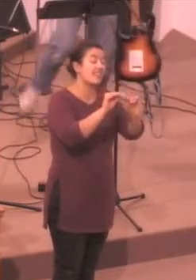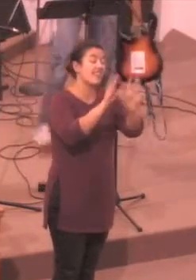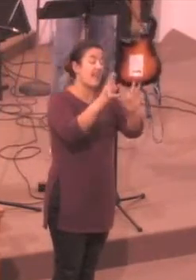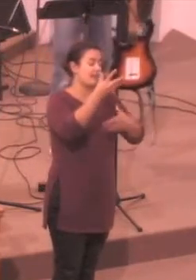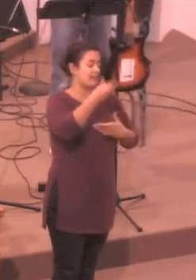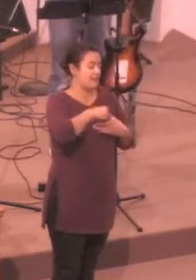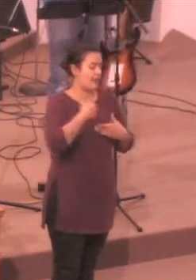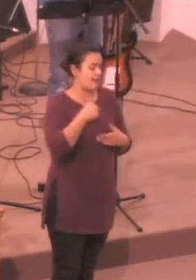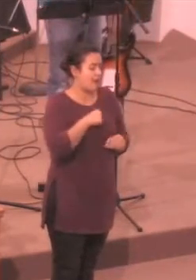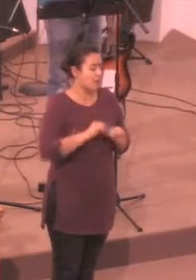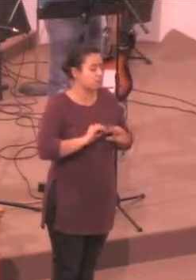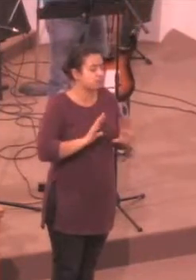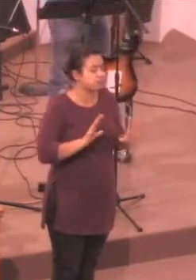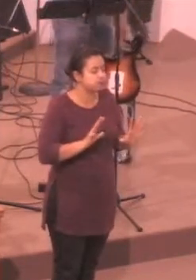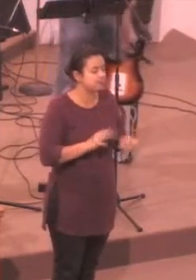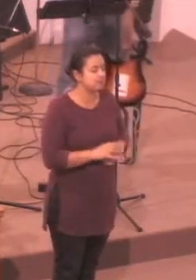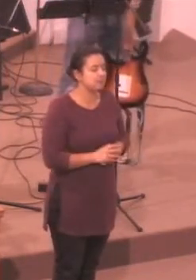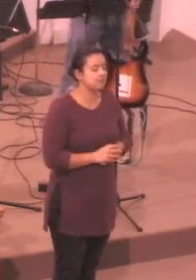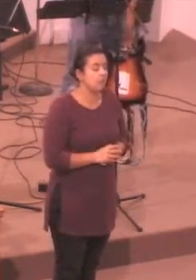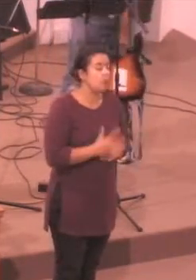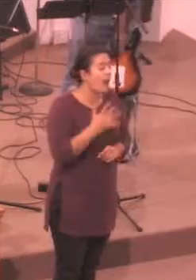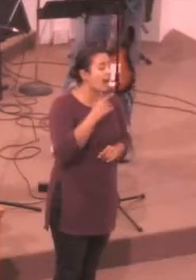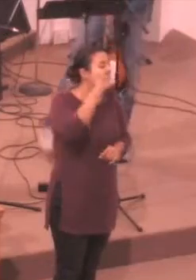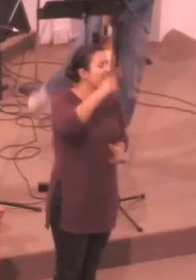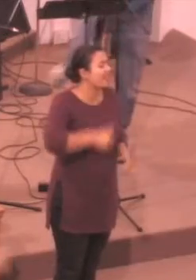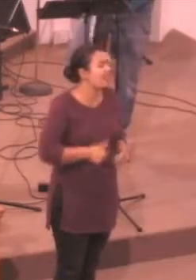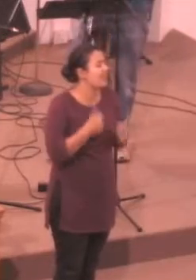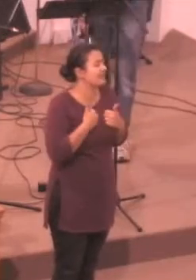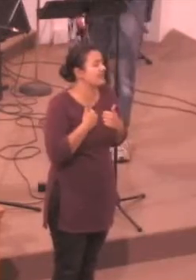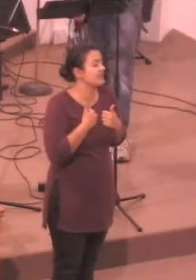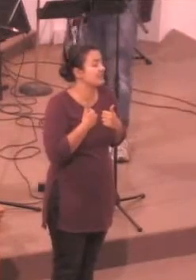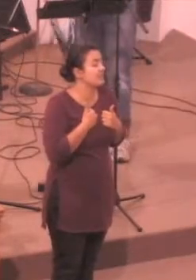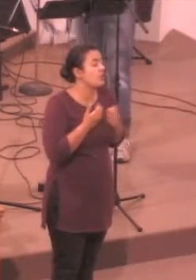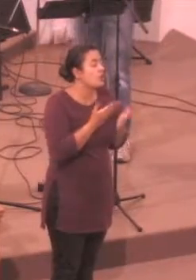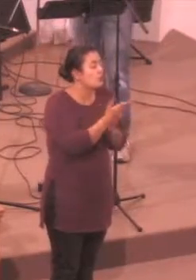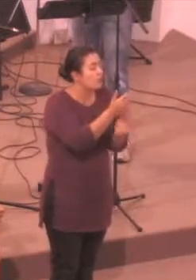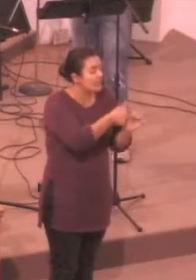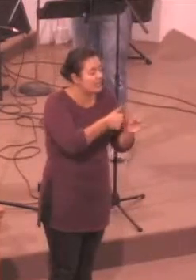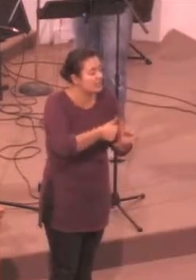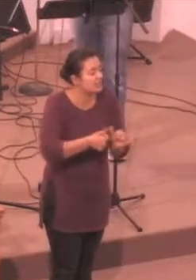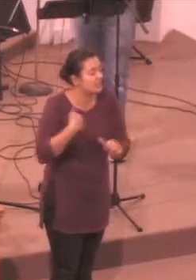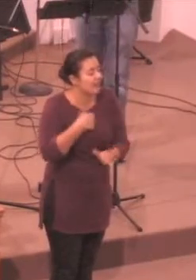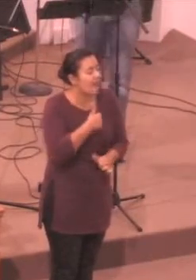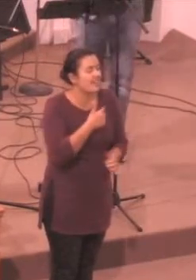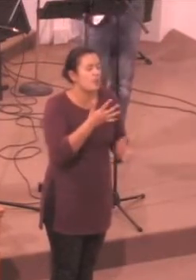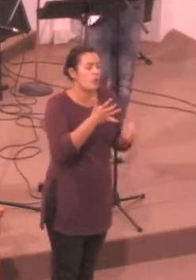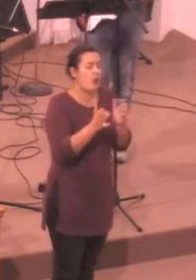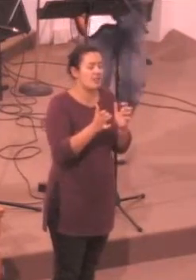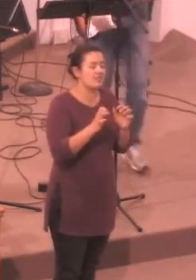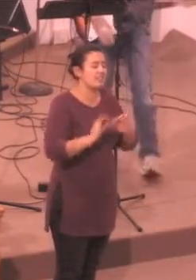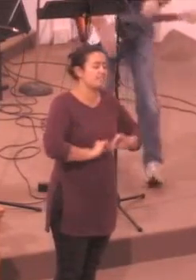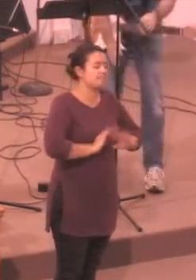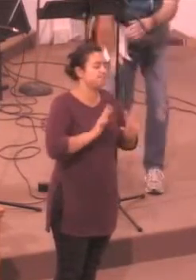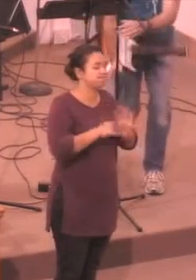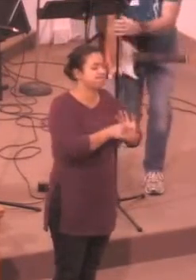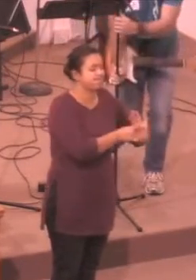Because he lives and he wishes to shine through you. So we give